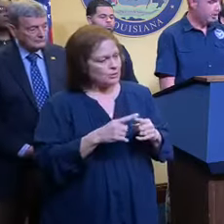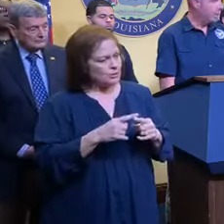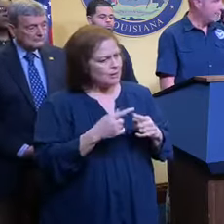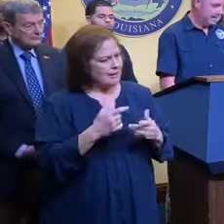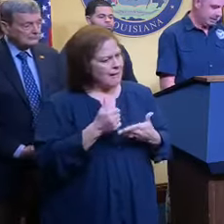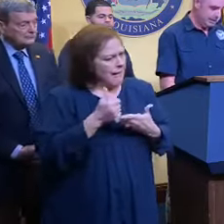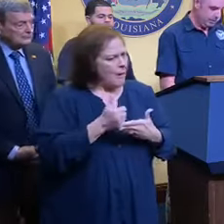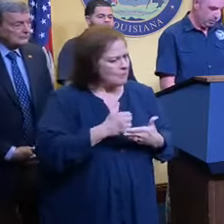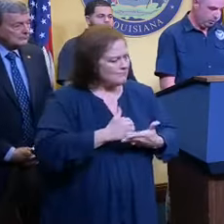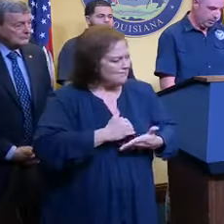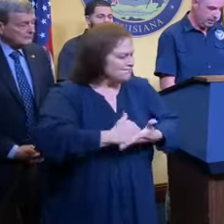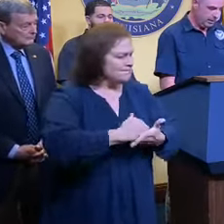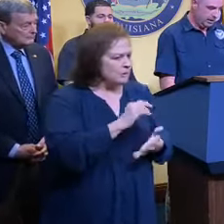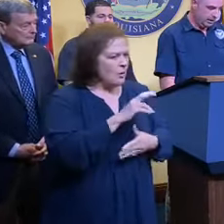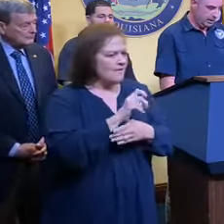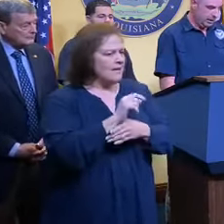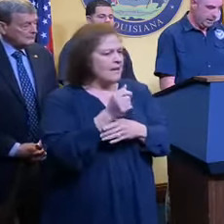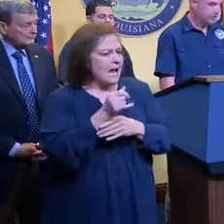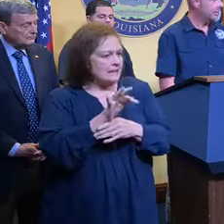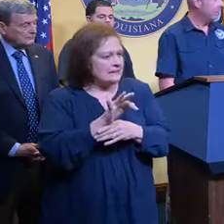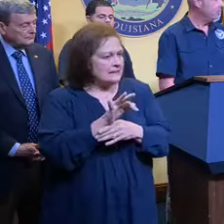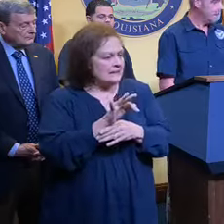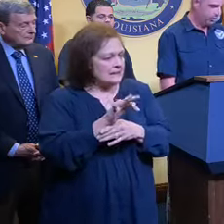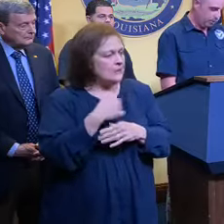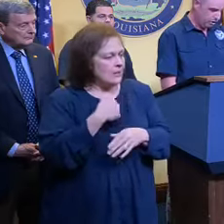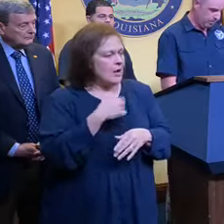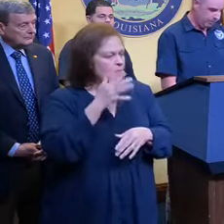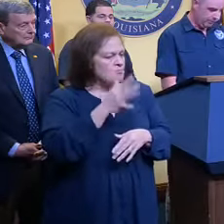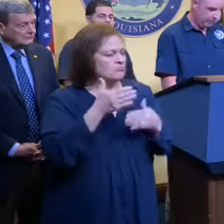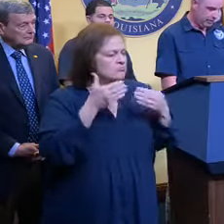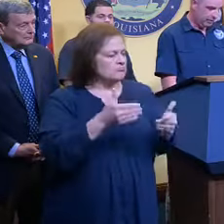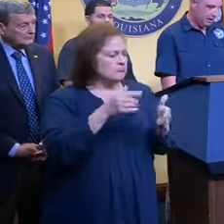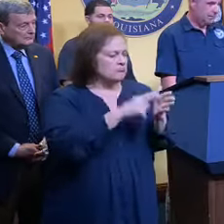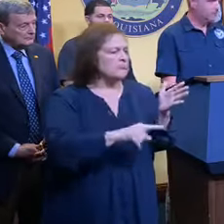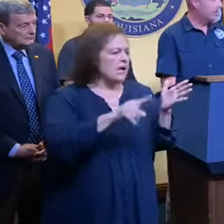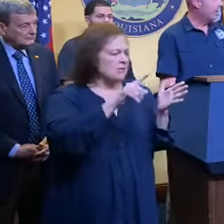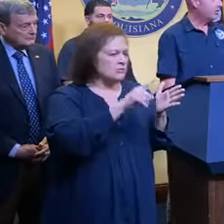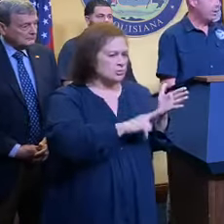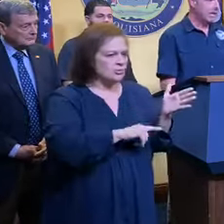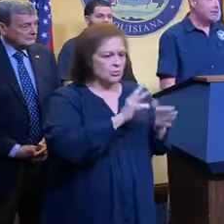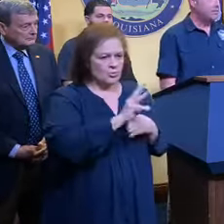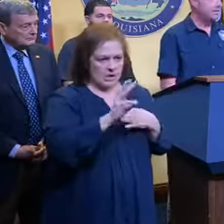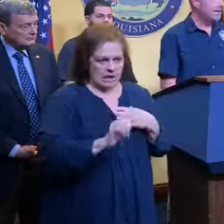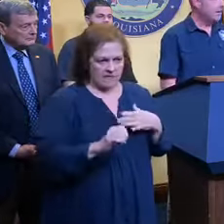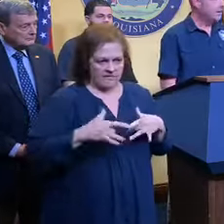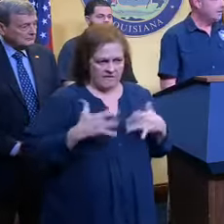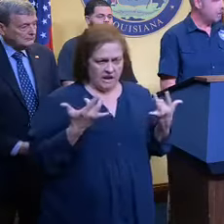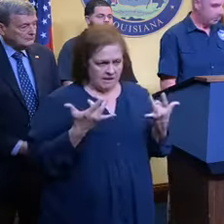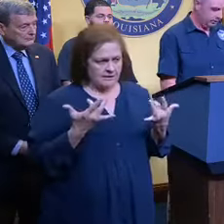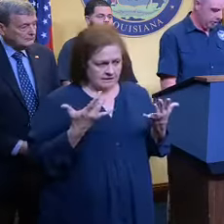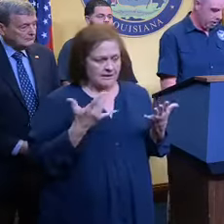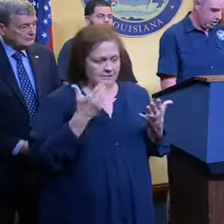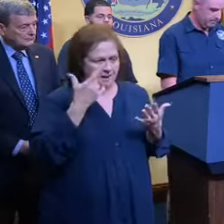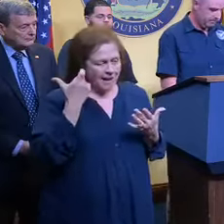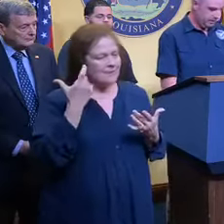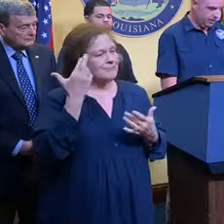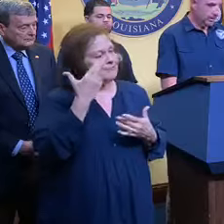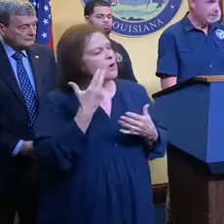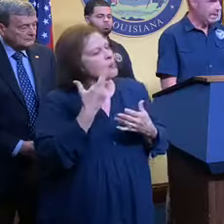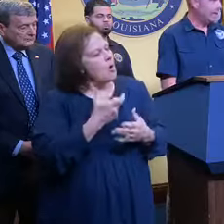this COVID-19, we will be canceling this weekend's large public events. And this is an action, again, is being taken out of an abundance of